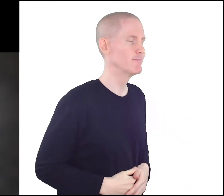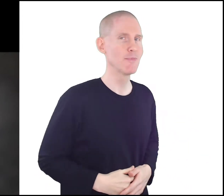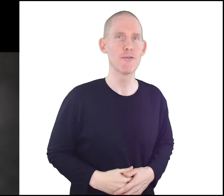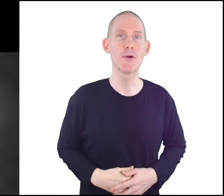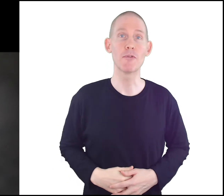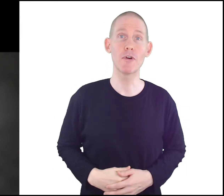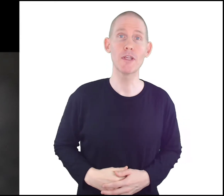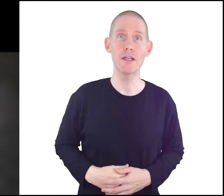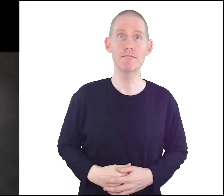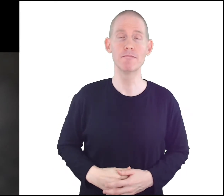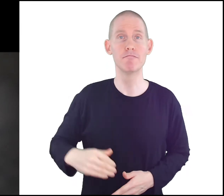From the front again.